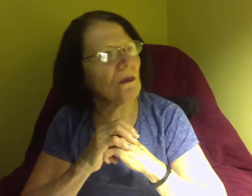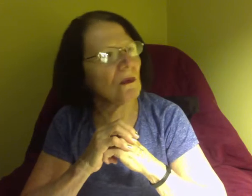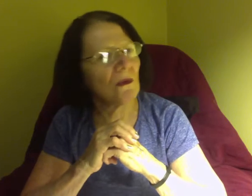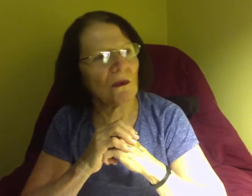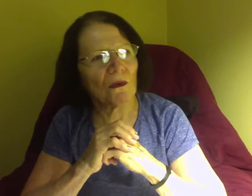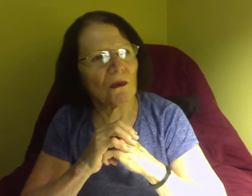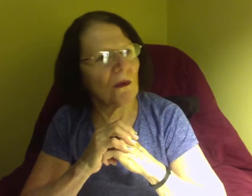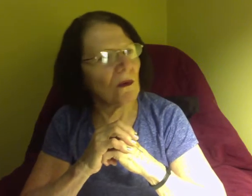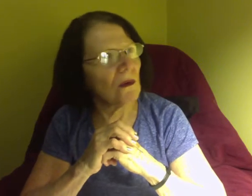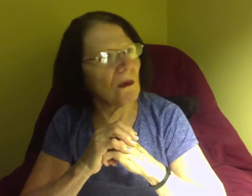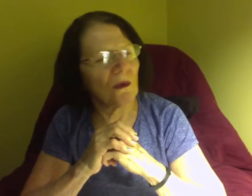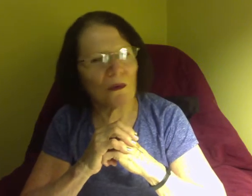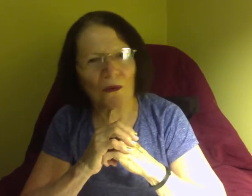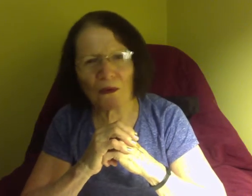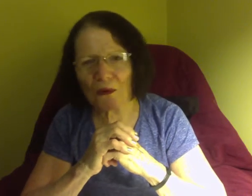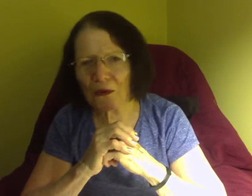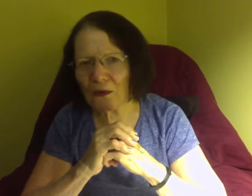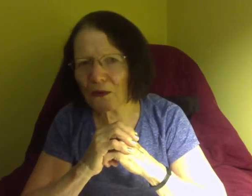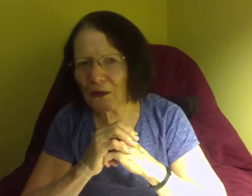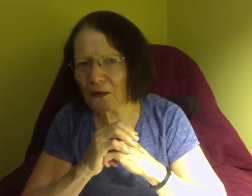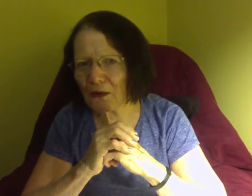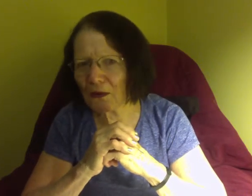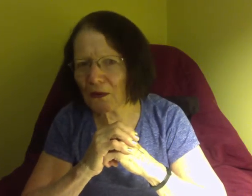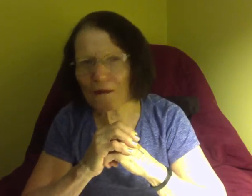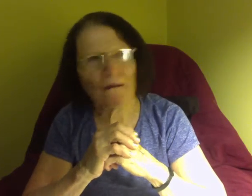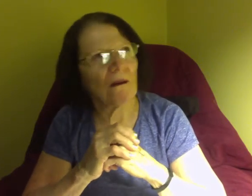That's... That's...